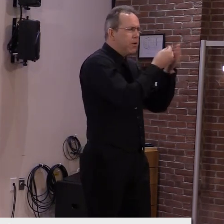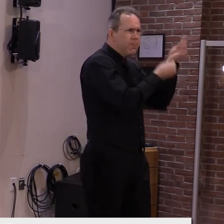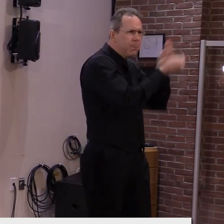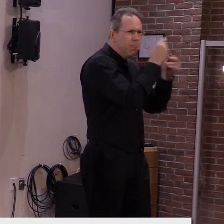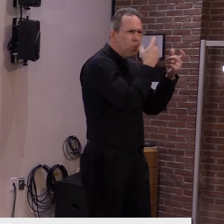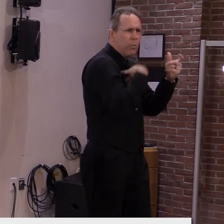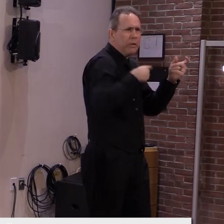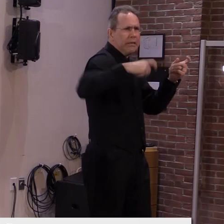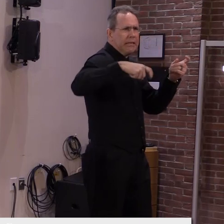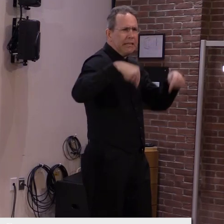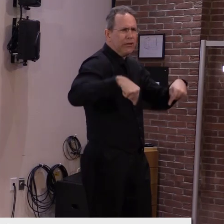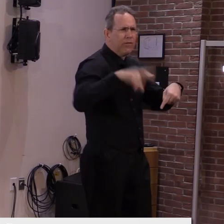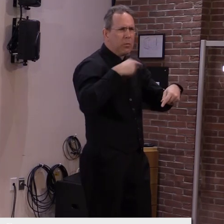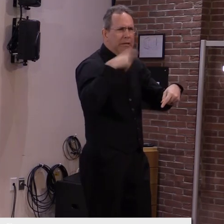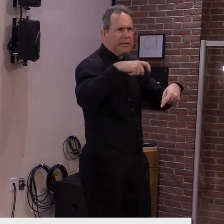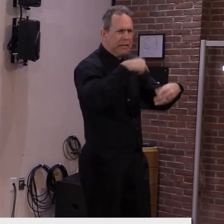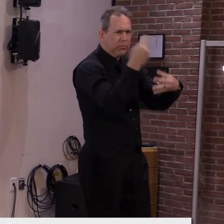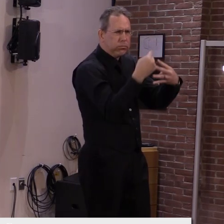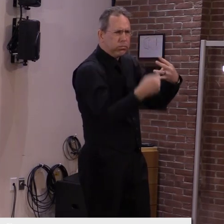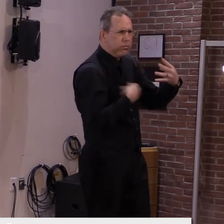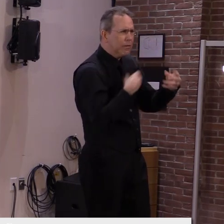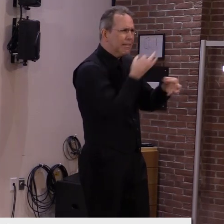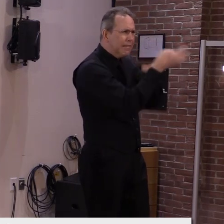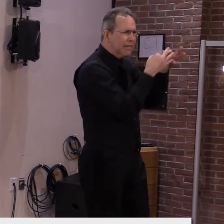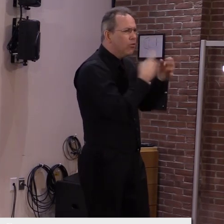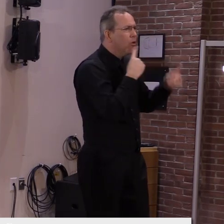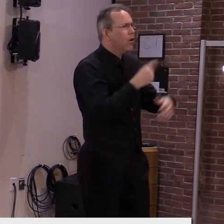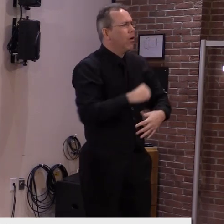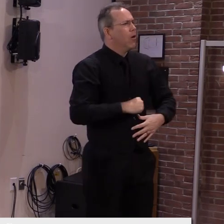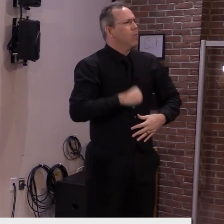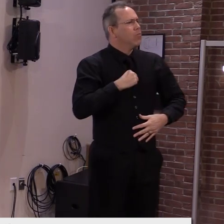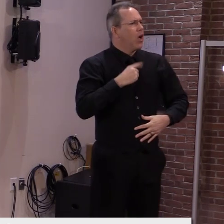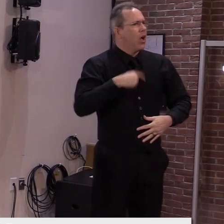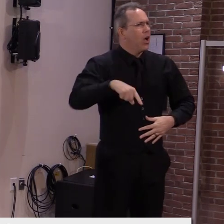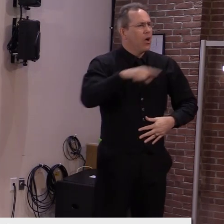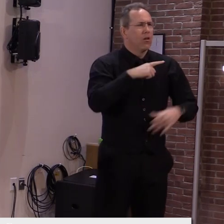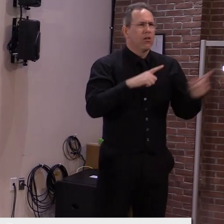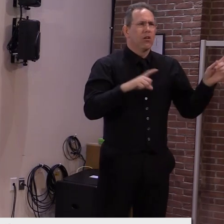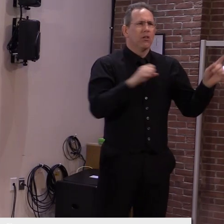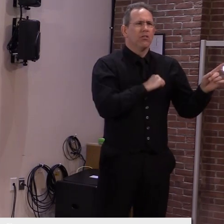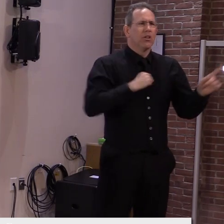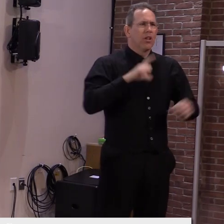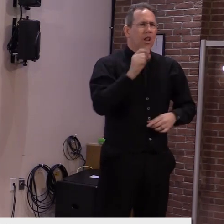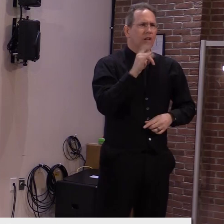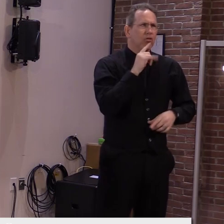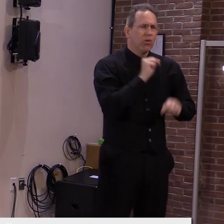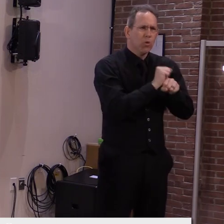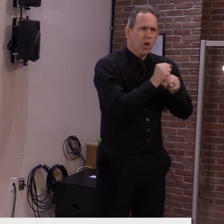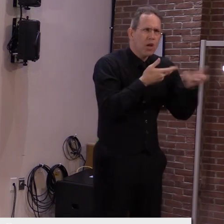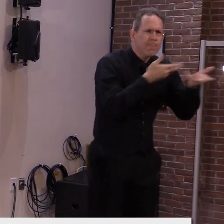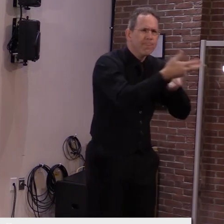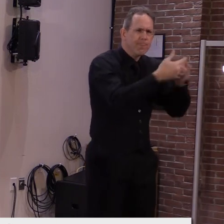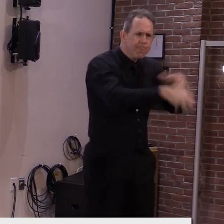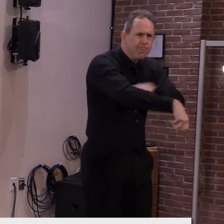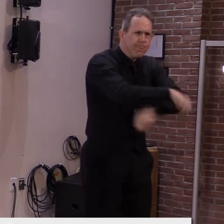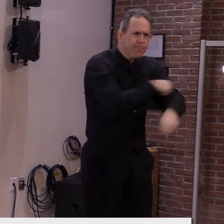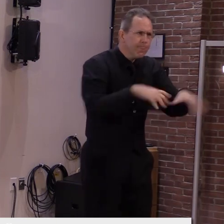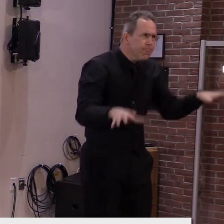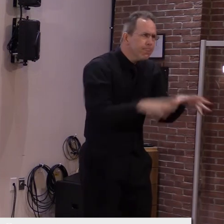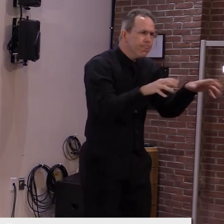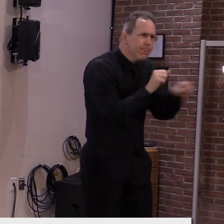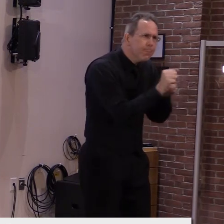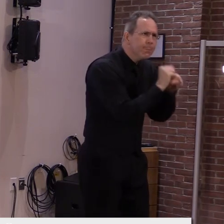work. We're very fortunate to have his leadership in Washington as he continues to deliver in a big way for our